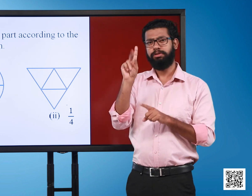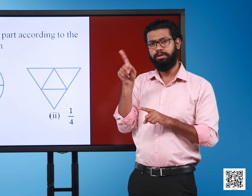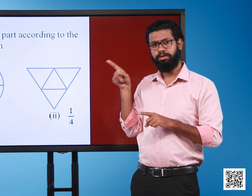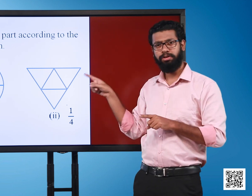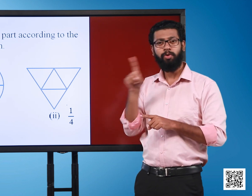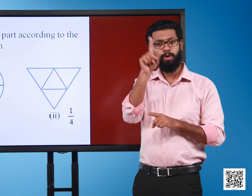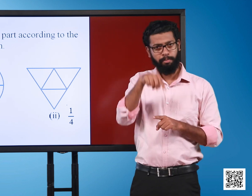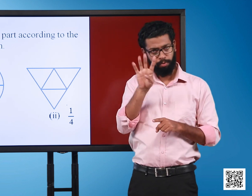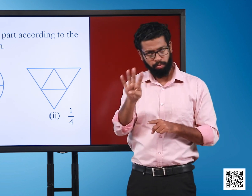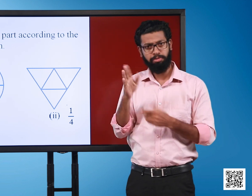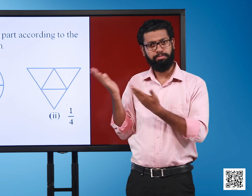2, 1/4.